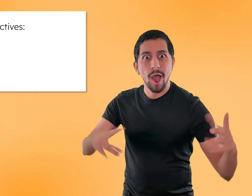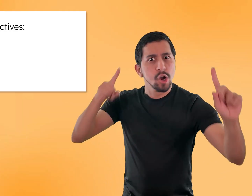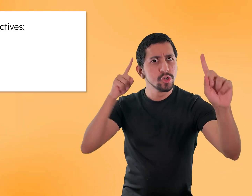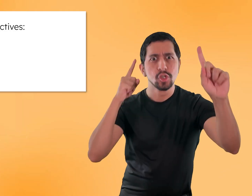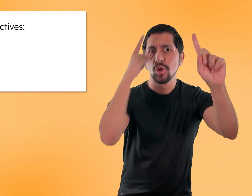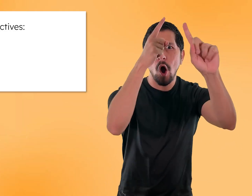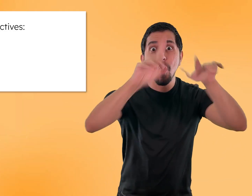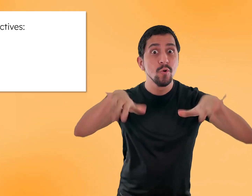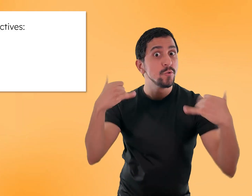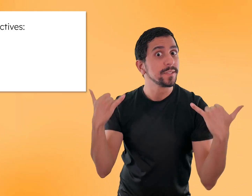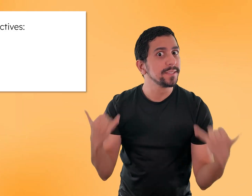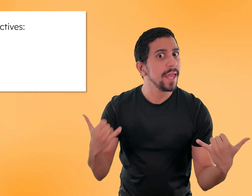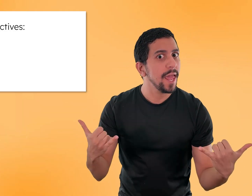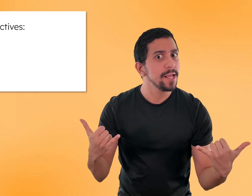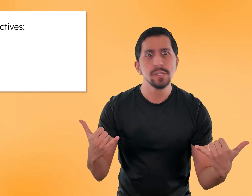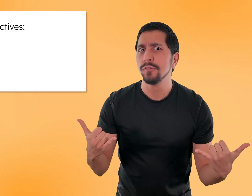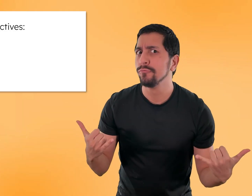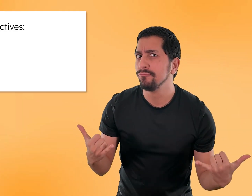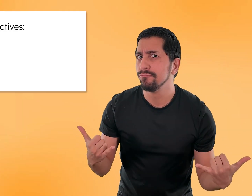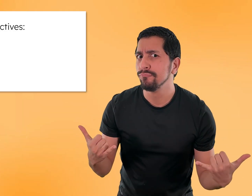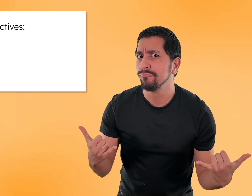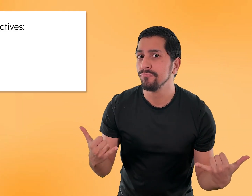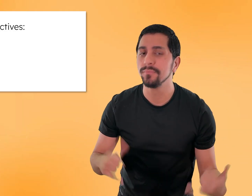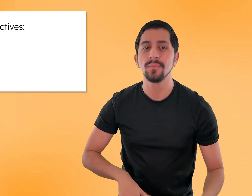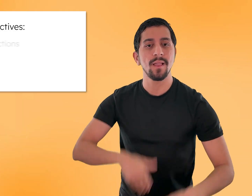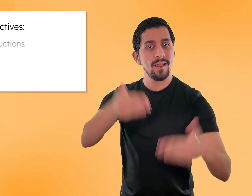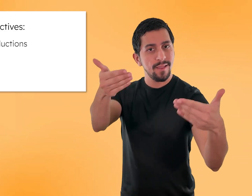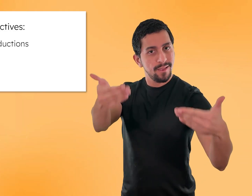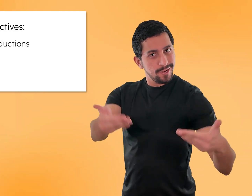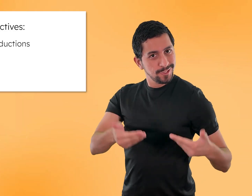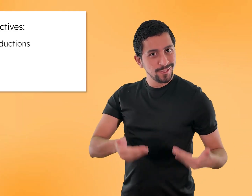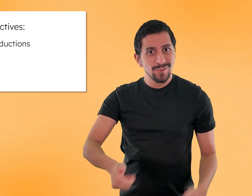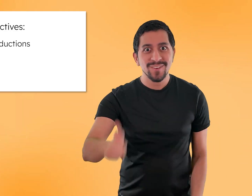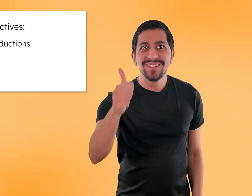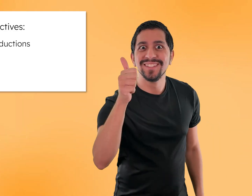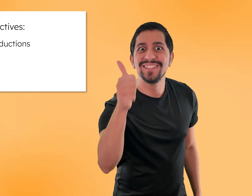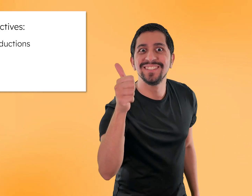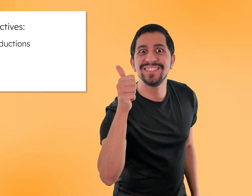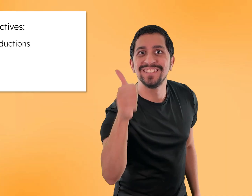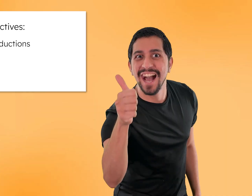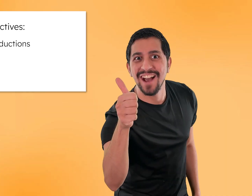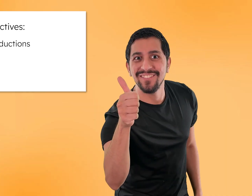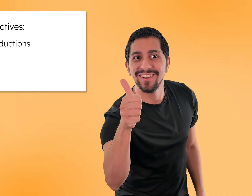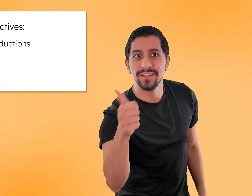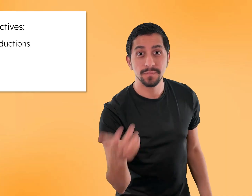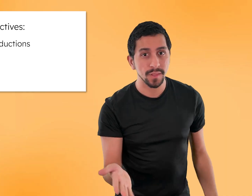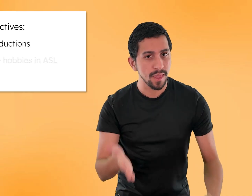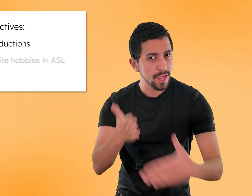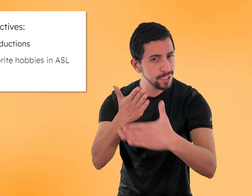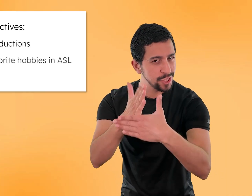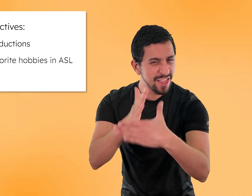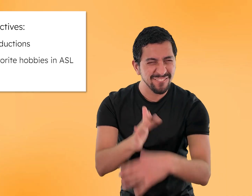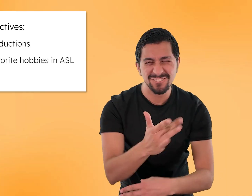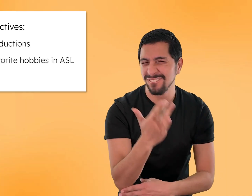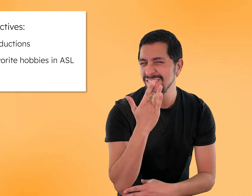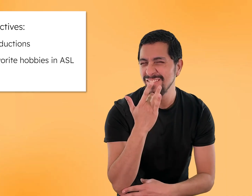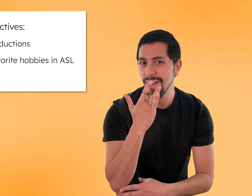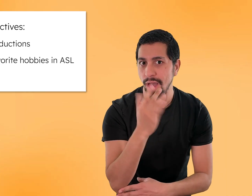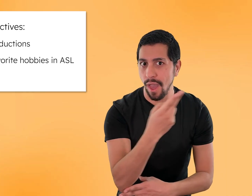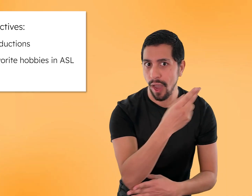Our goal for today is to be able to introduce ourselves, share our favorite